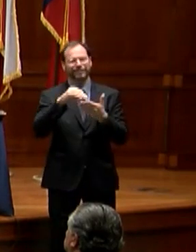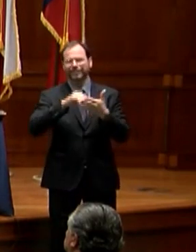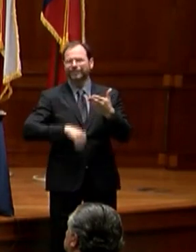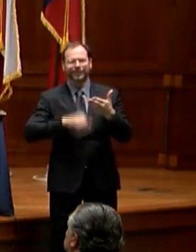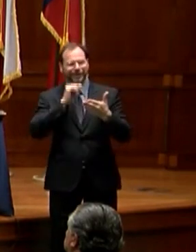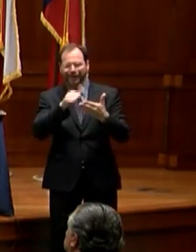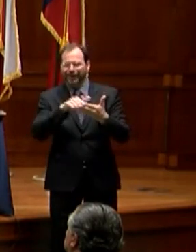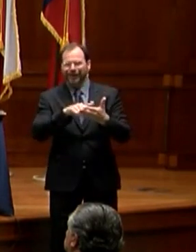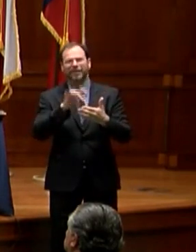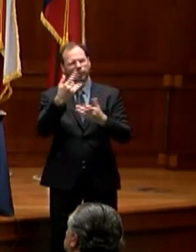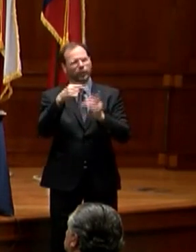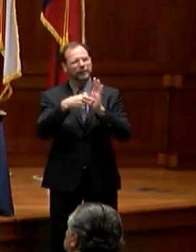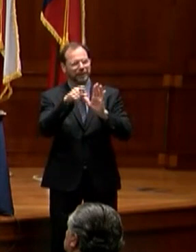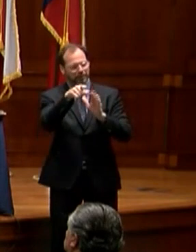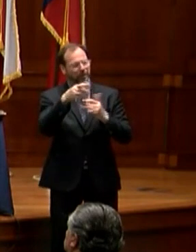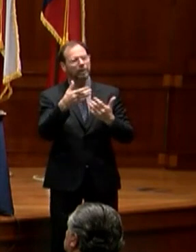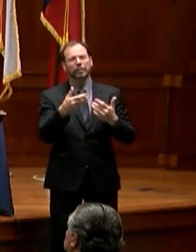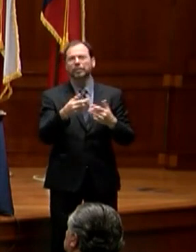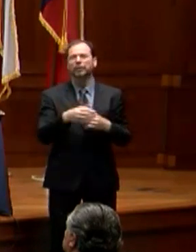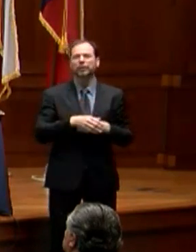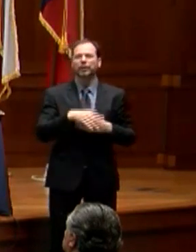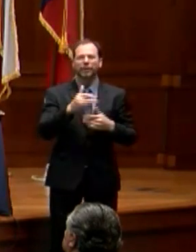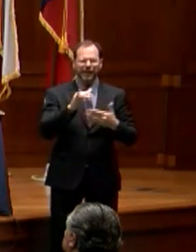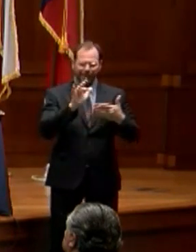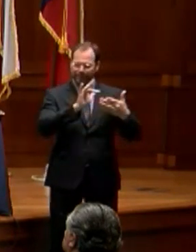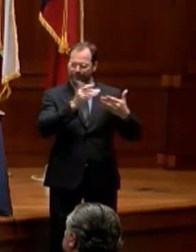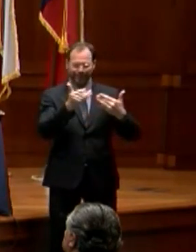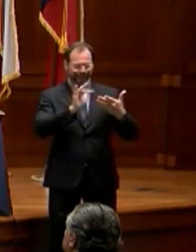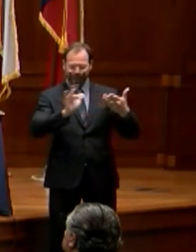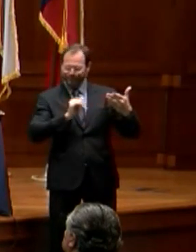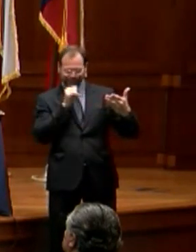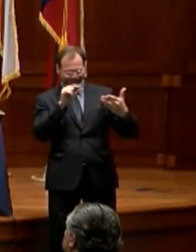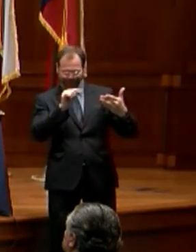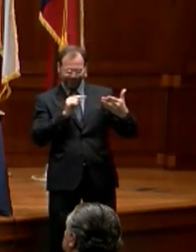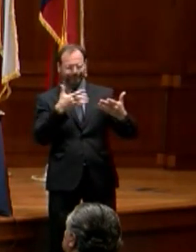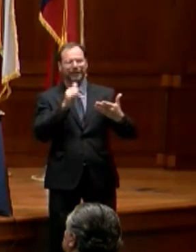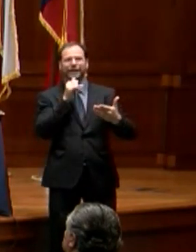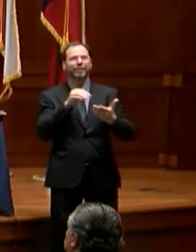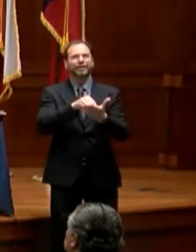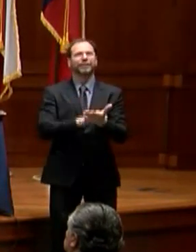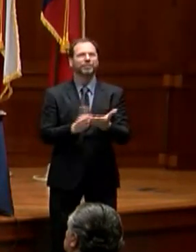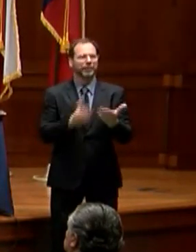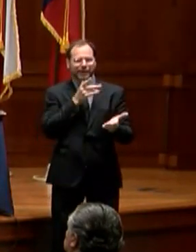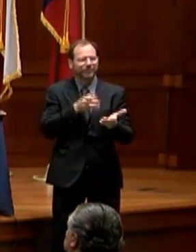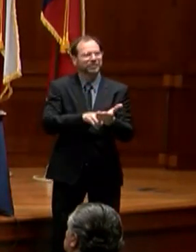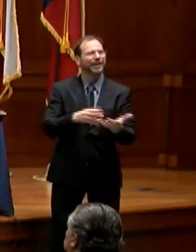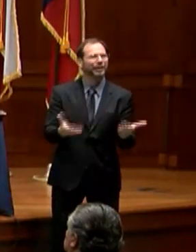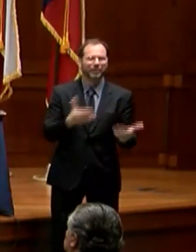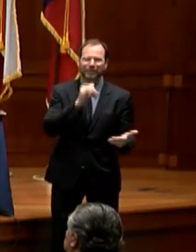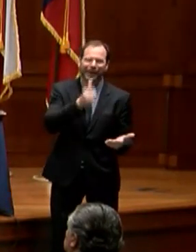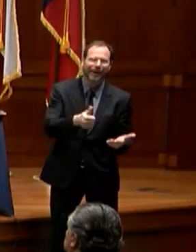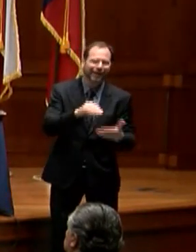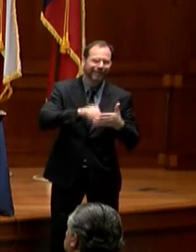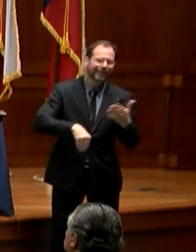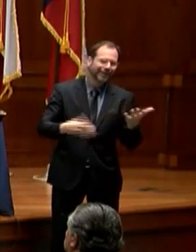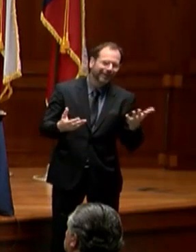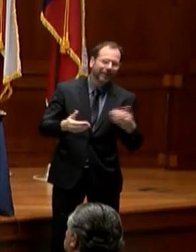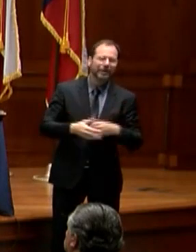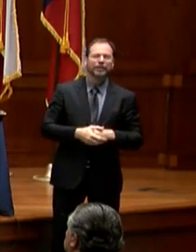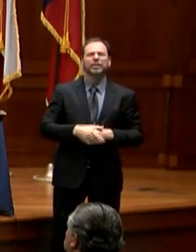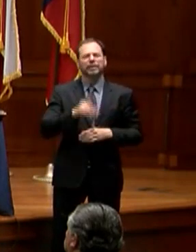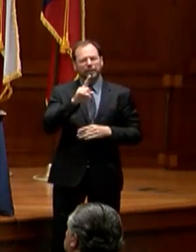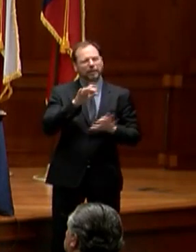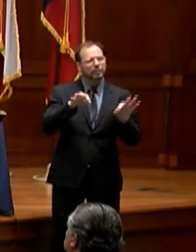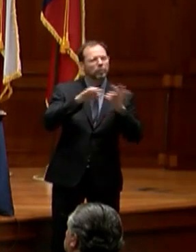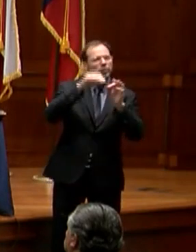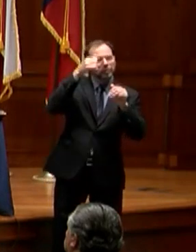that is one example. That field may not be filled out. There may be other fields that aren't necessarily filled out either. So remember